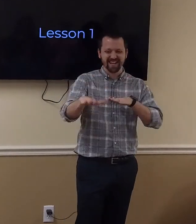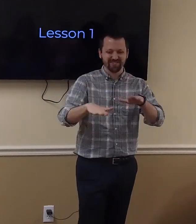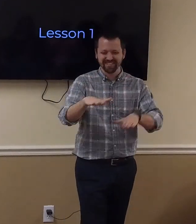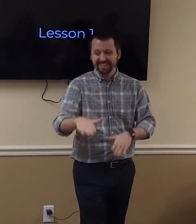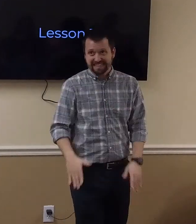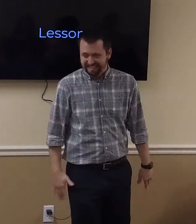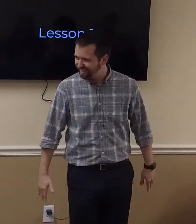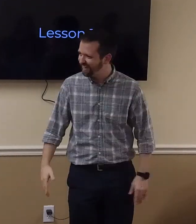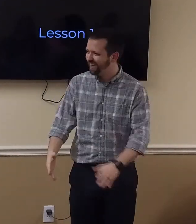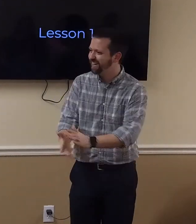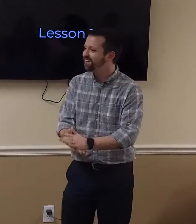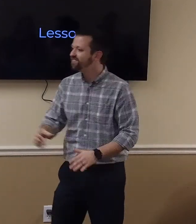steps.